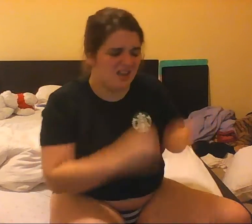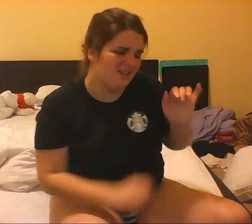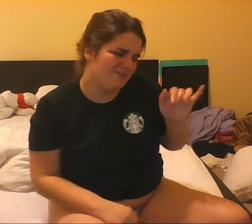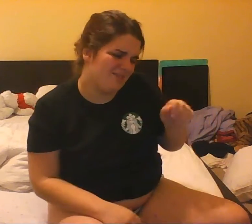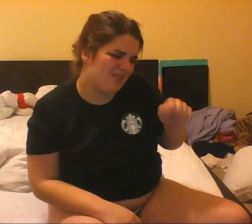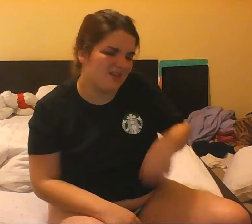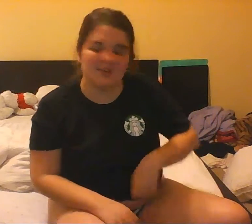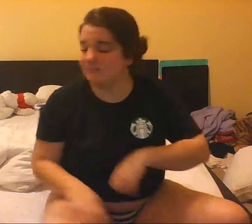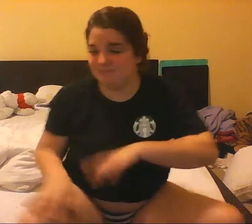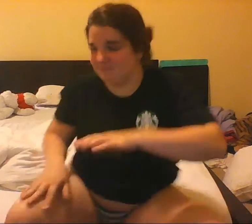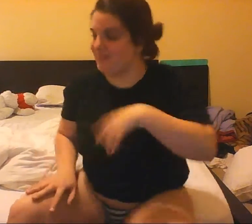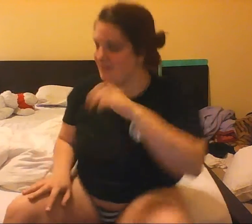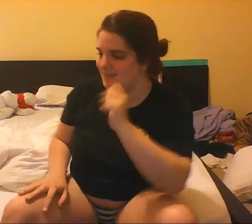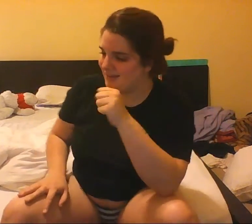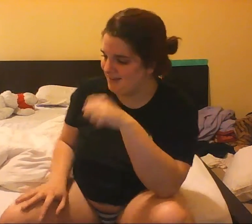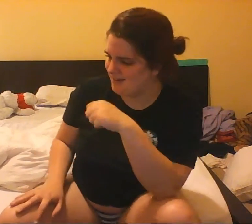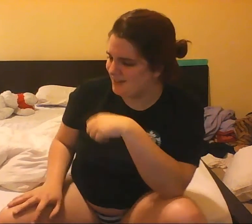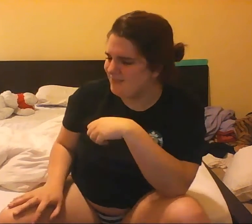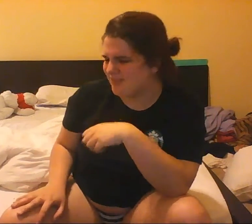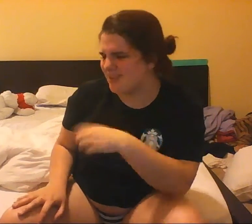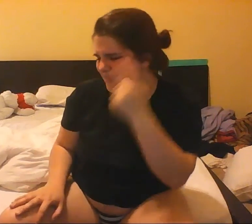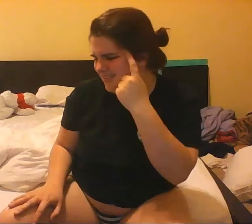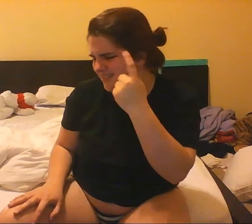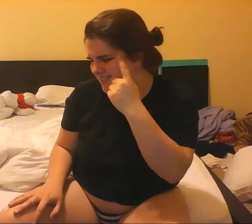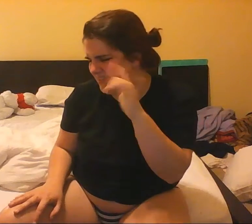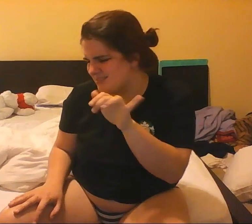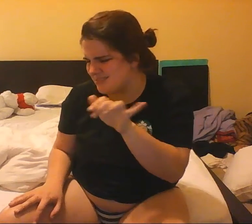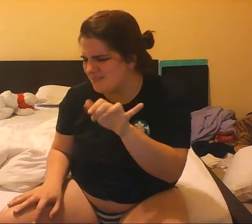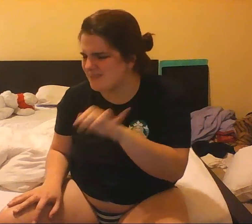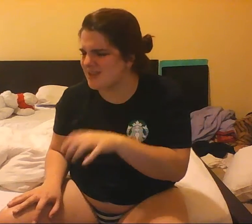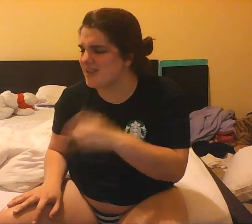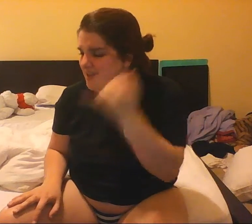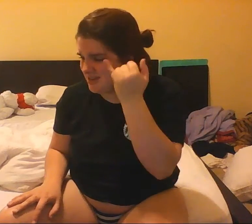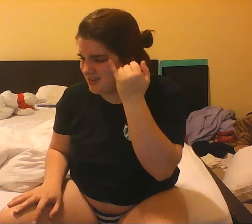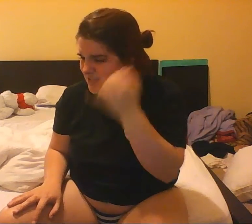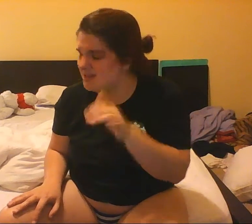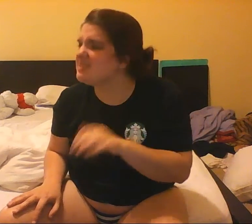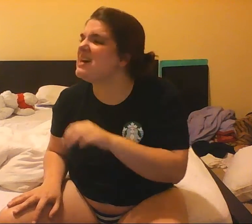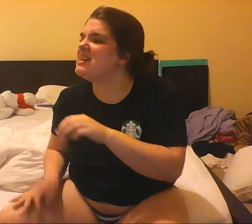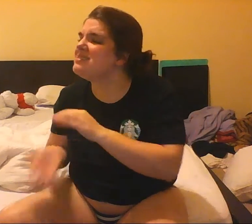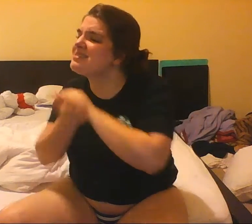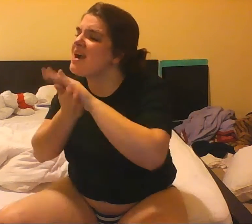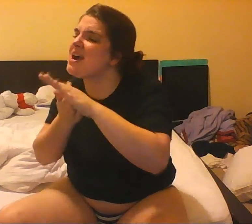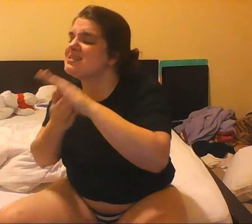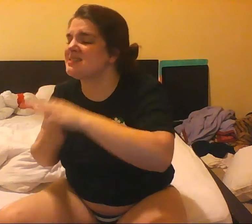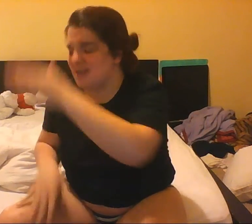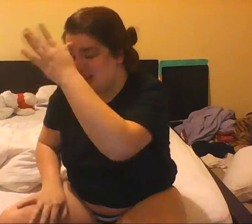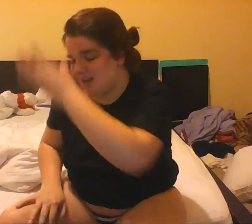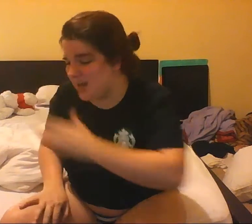Didn't she end up dating, wasn't the, like, ending of that movie she was dating Brett Favre? Yes. Yeah. I spoiled it for everyone.